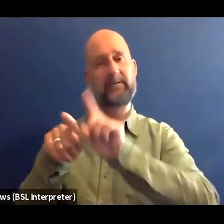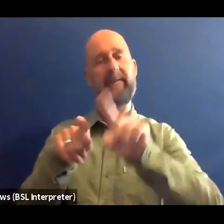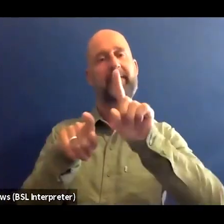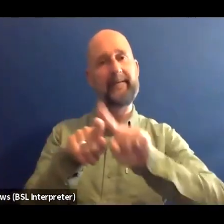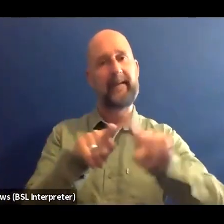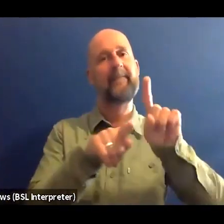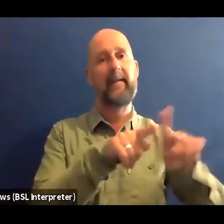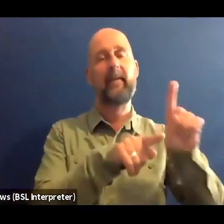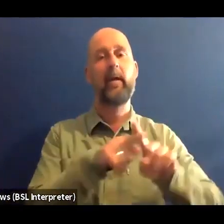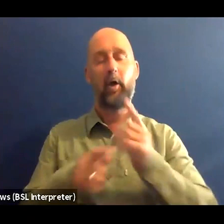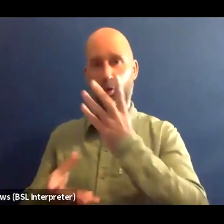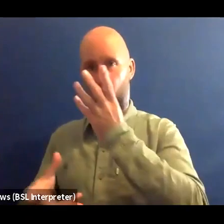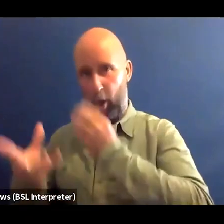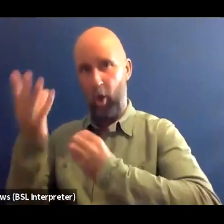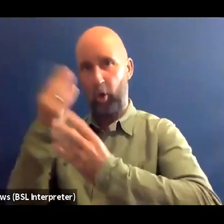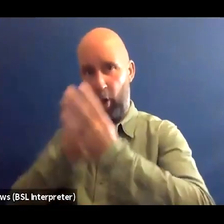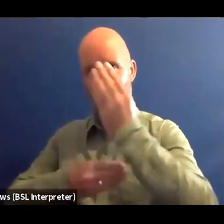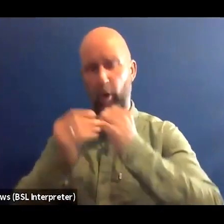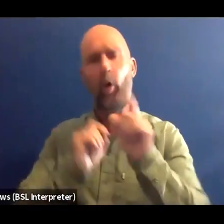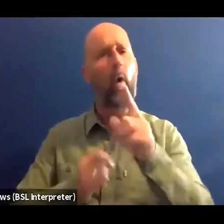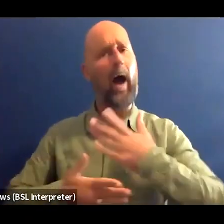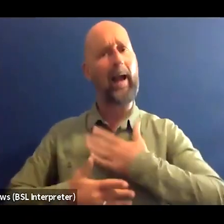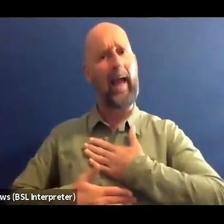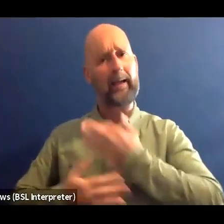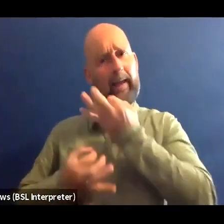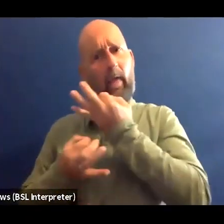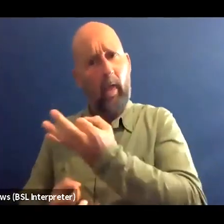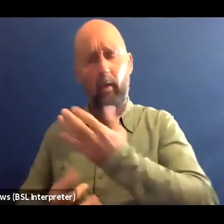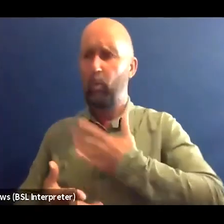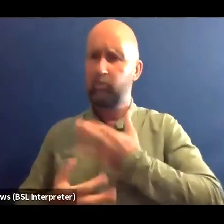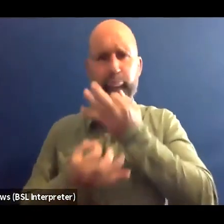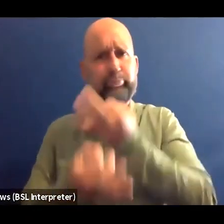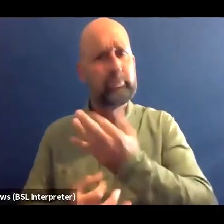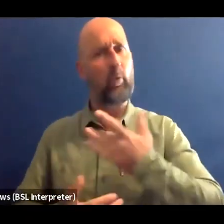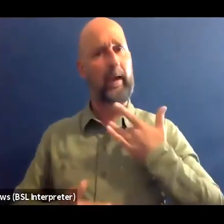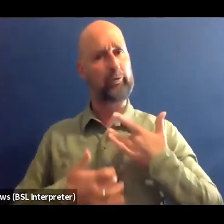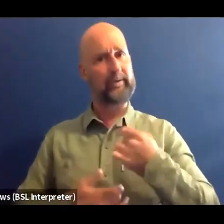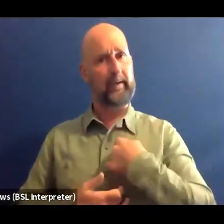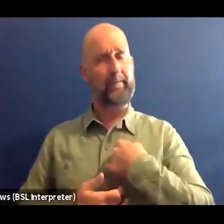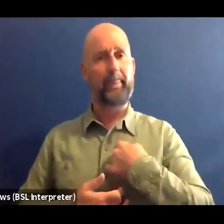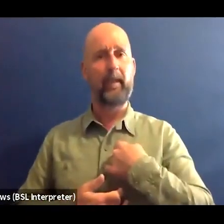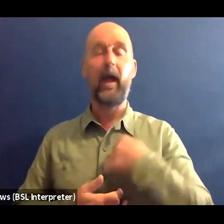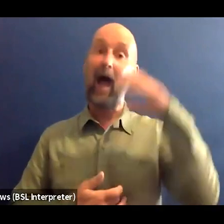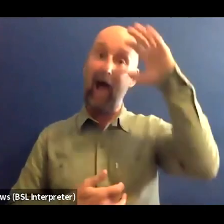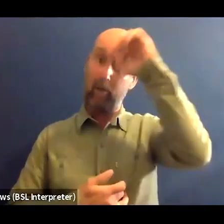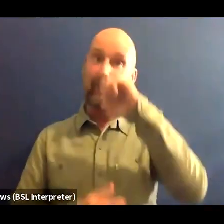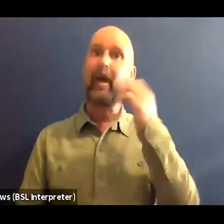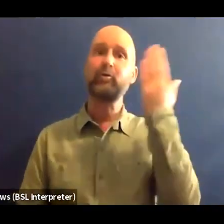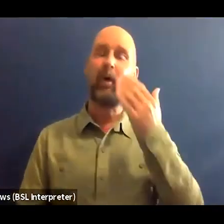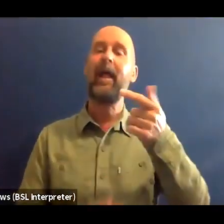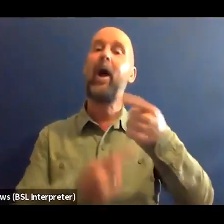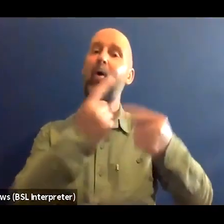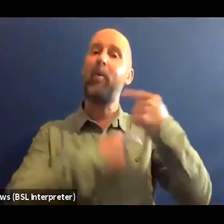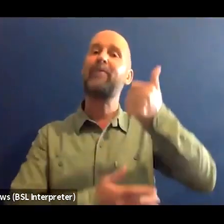things to kind of learn about what I was interested in. So when I was at school, so I'm going to start from the beginning and